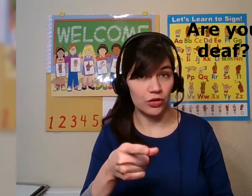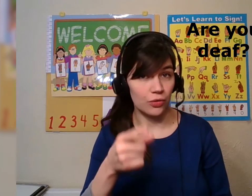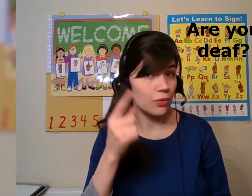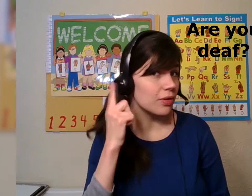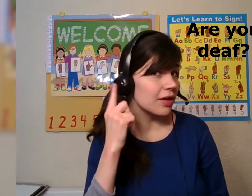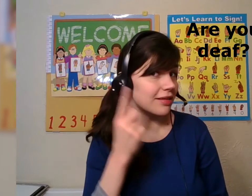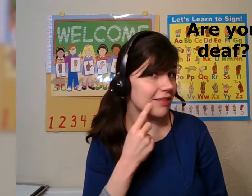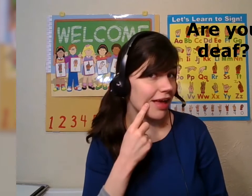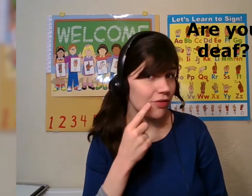you deaf?